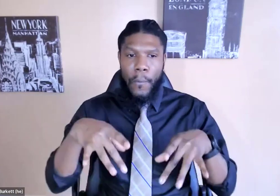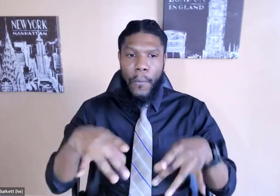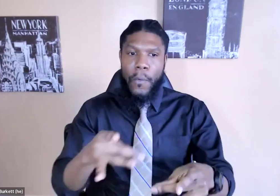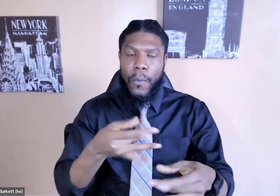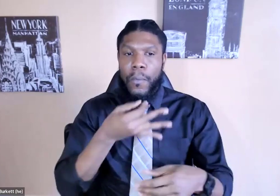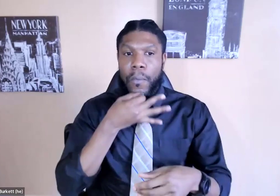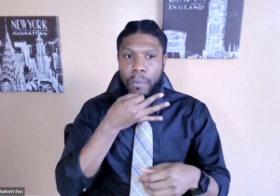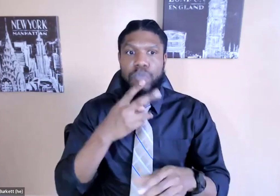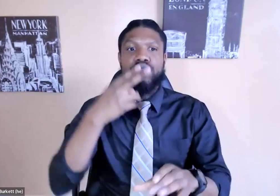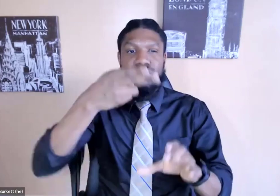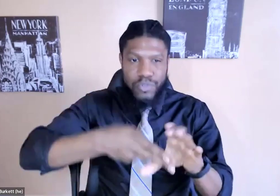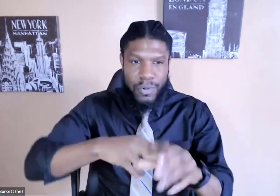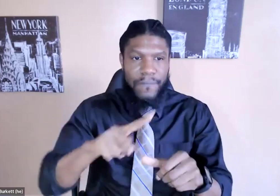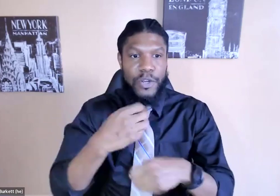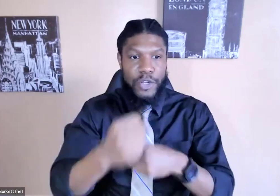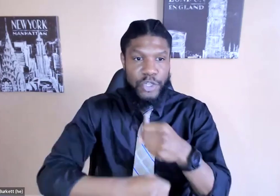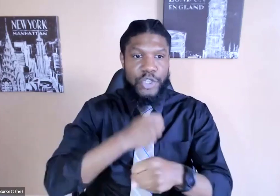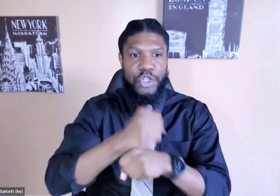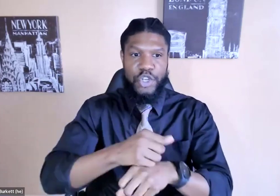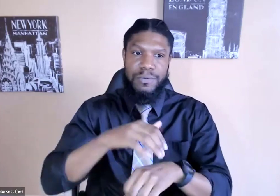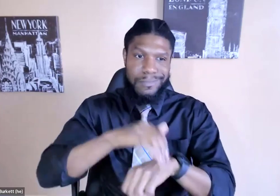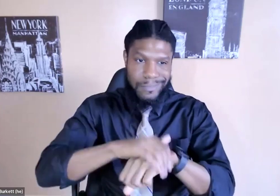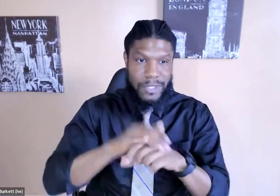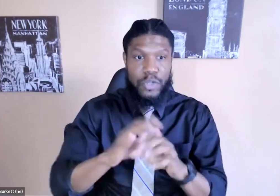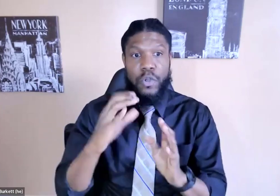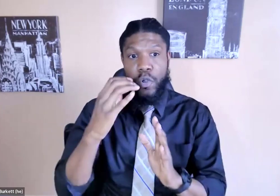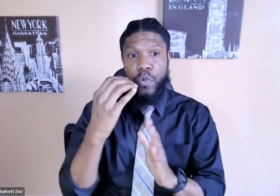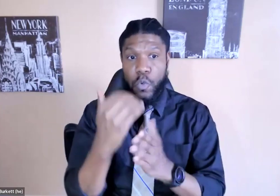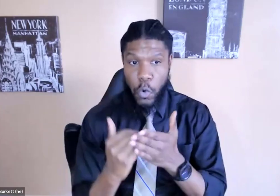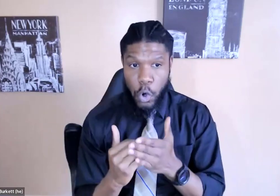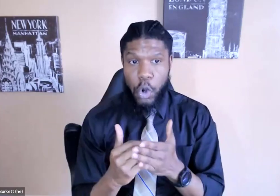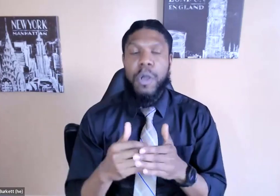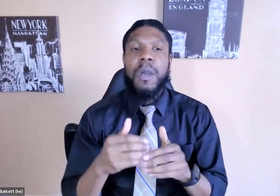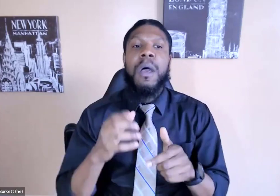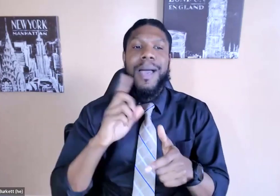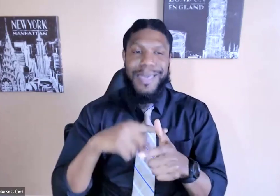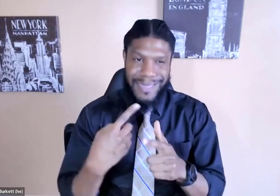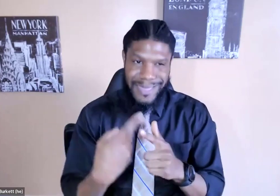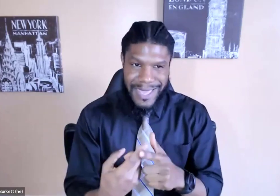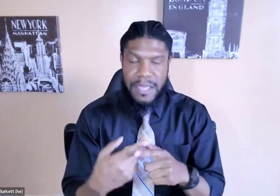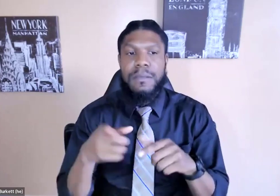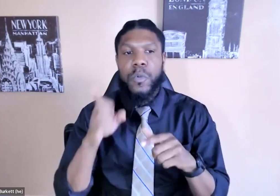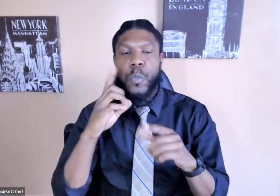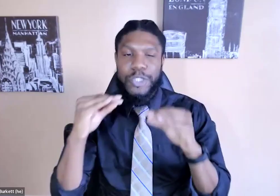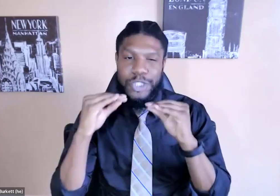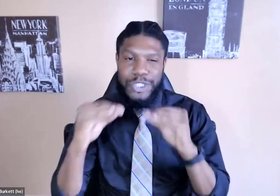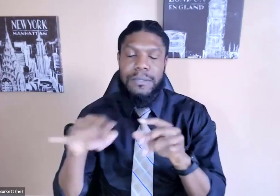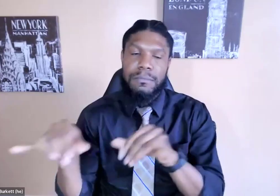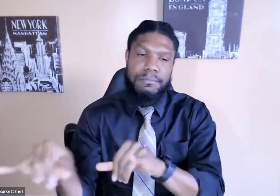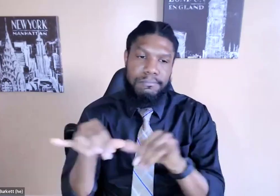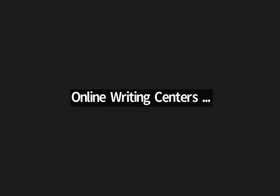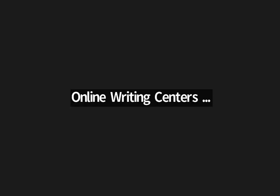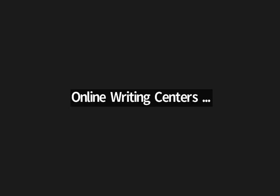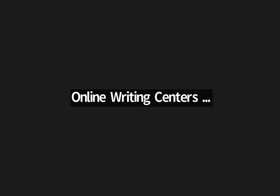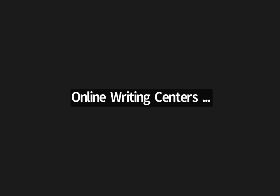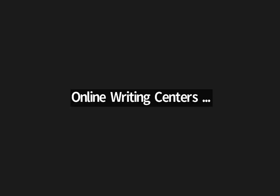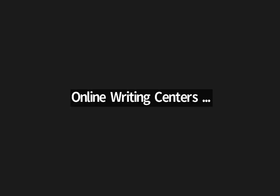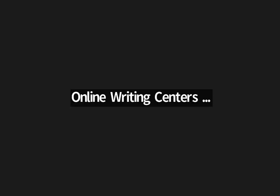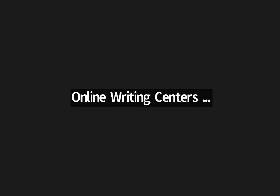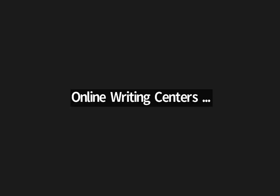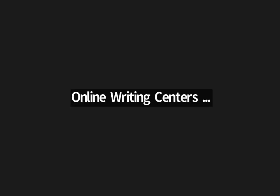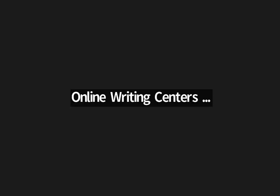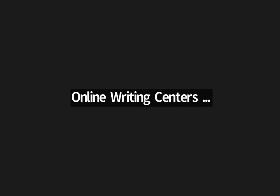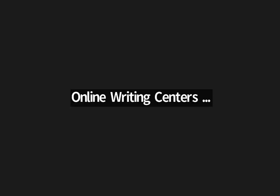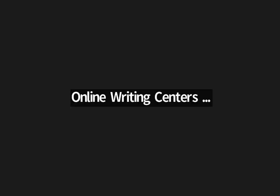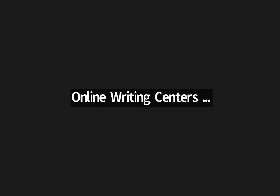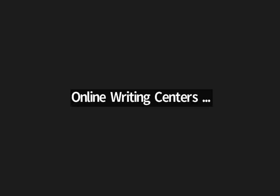composition courses, after which L2 writers are often taught in the same manner as L1 English writers. In the 1970s